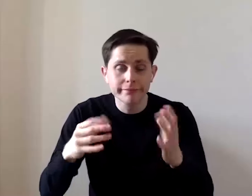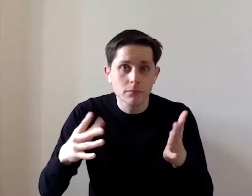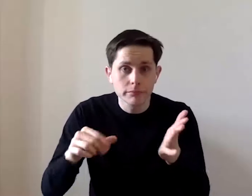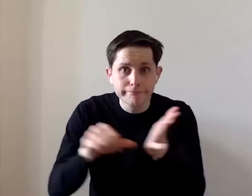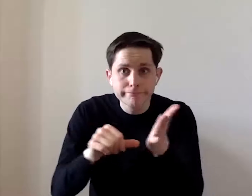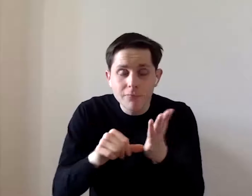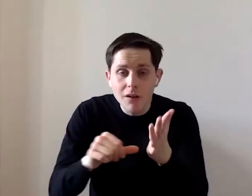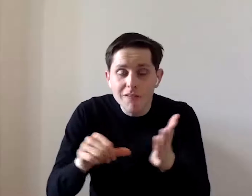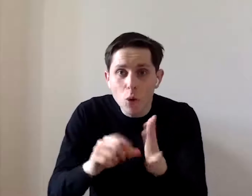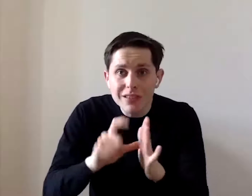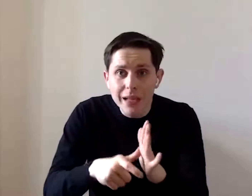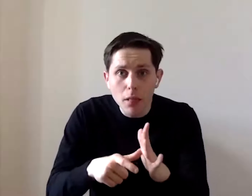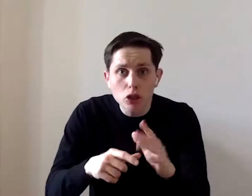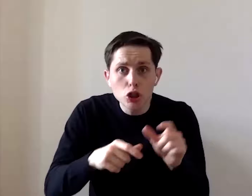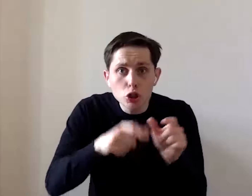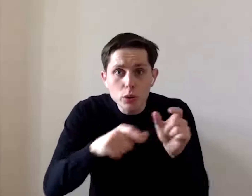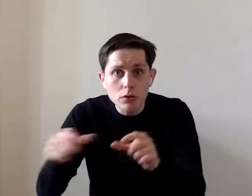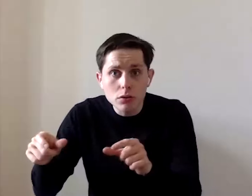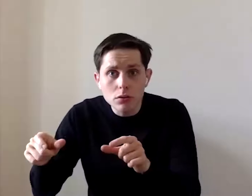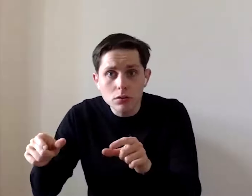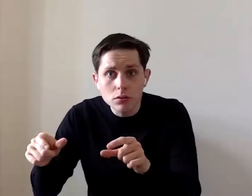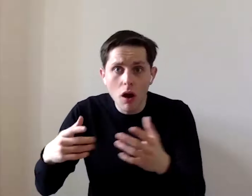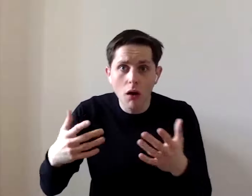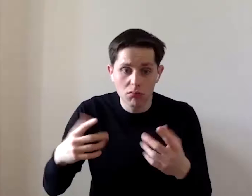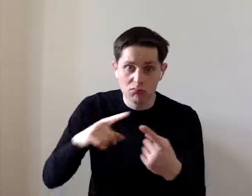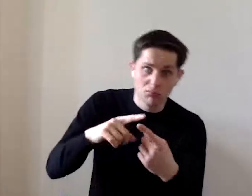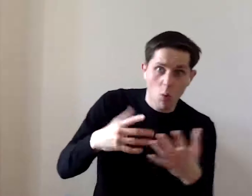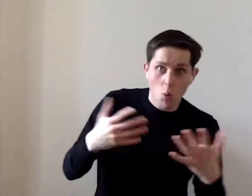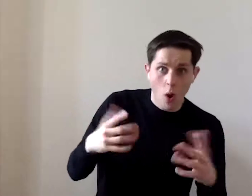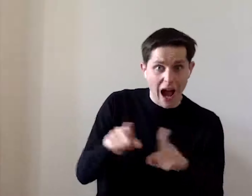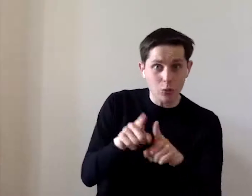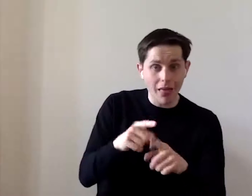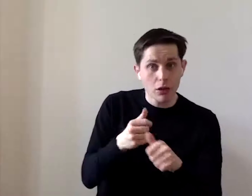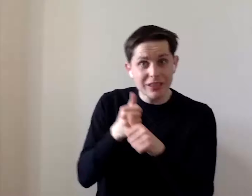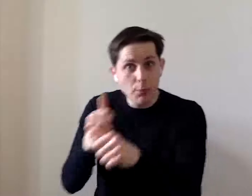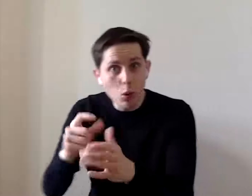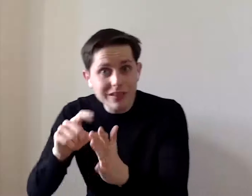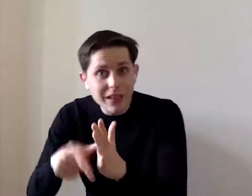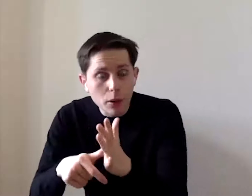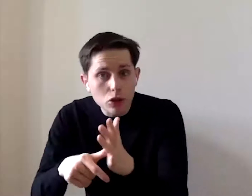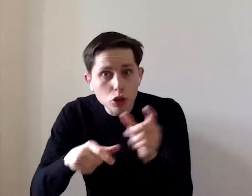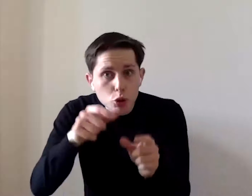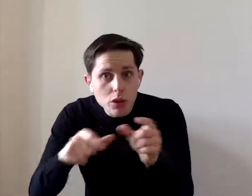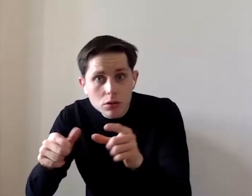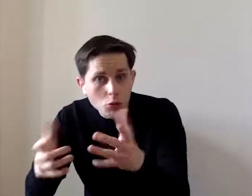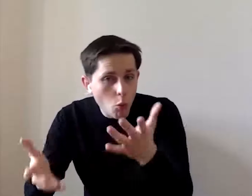students? And moving on from that more positively, how does it currently support them? So I think it'd be nice to